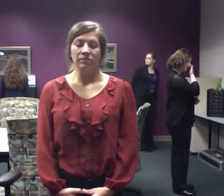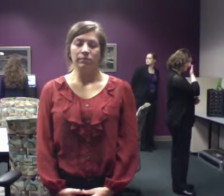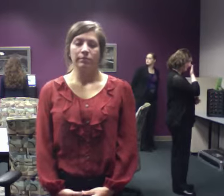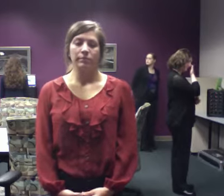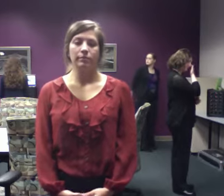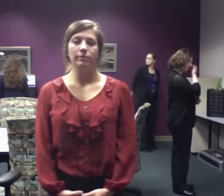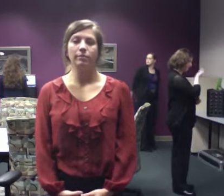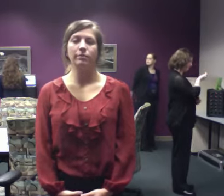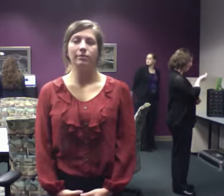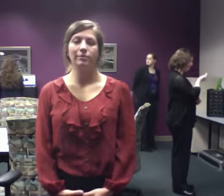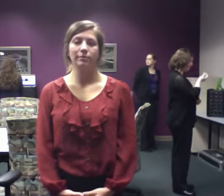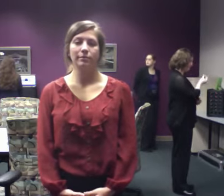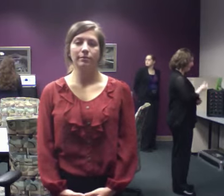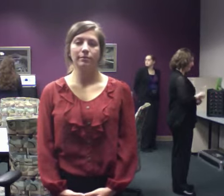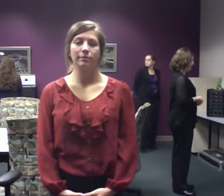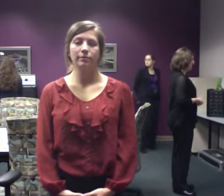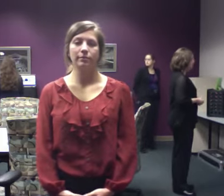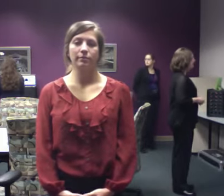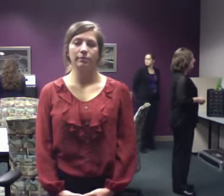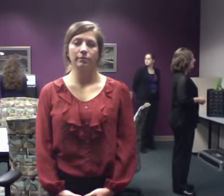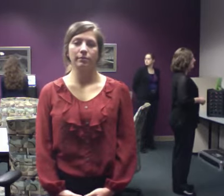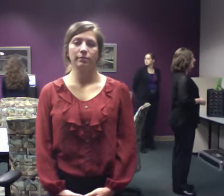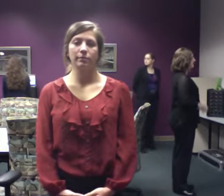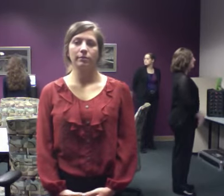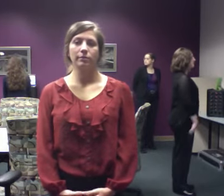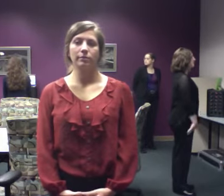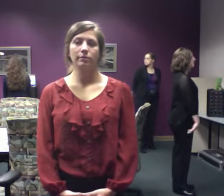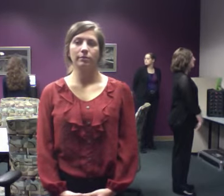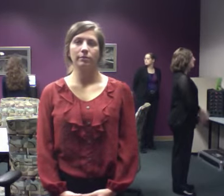the Soviet Union. All right.